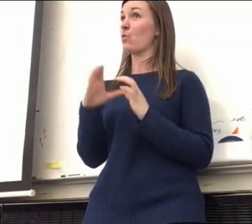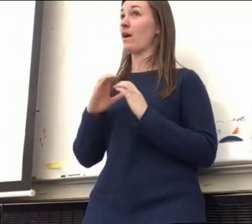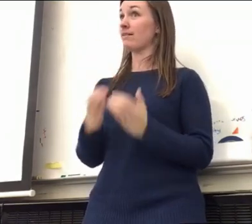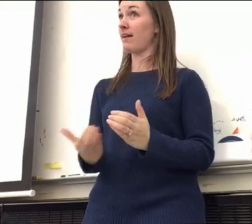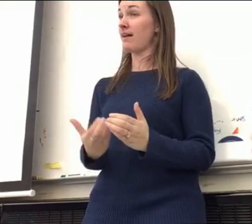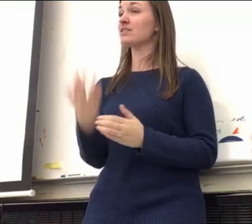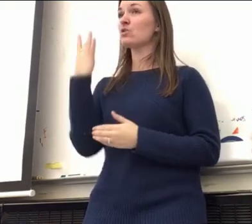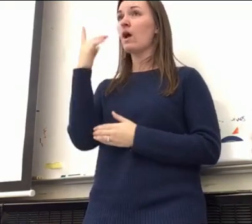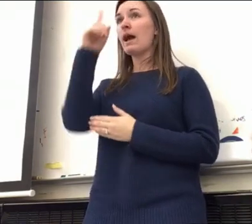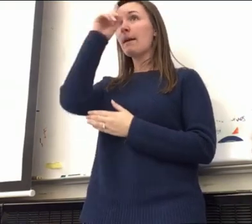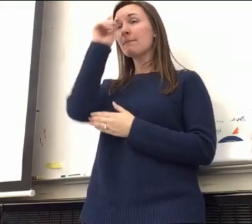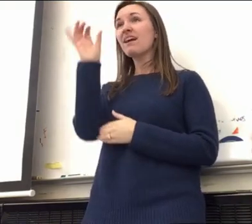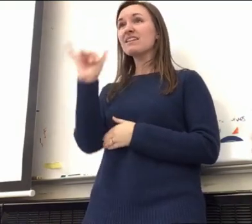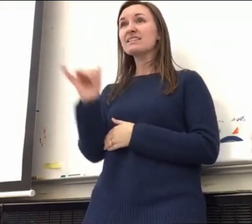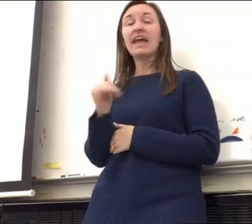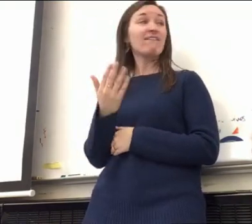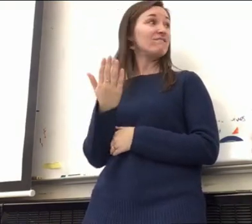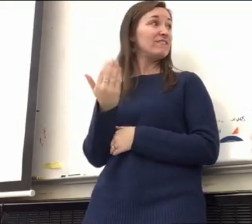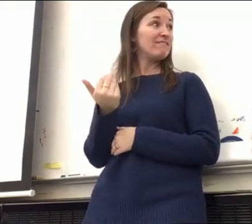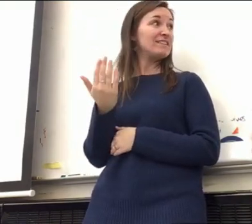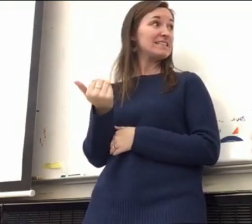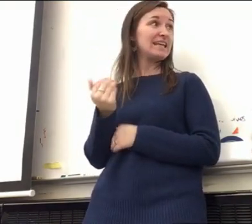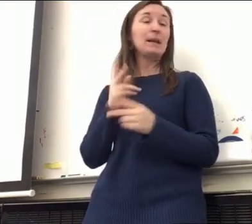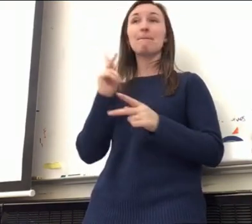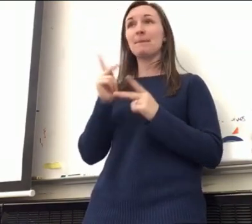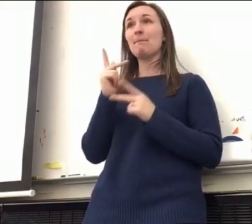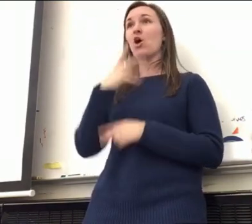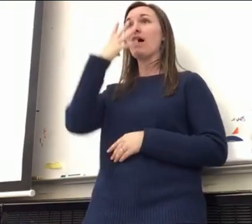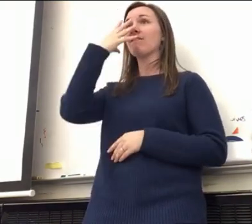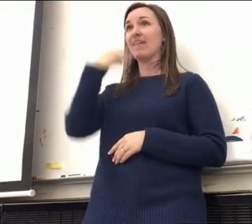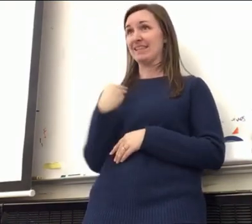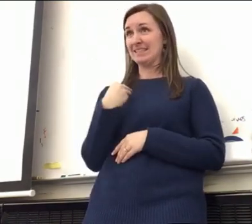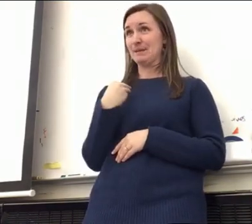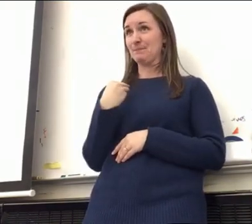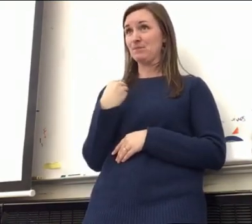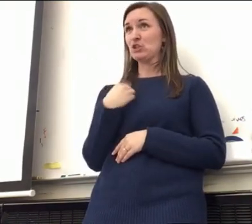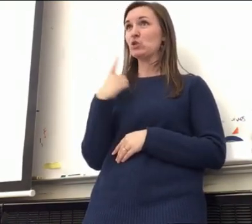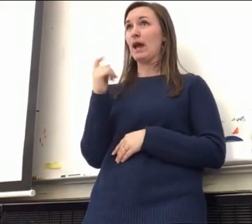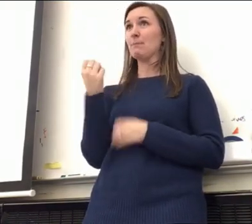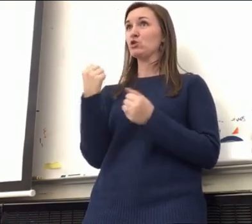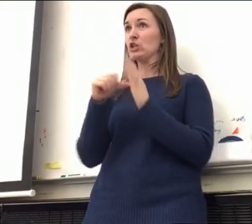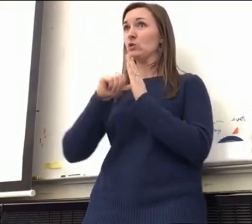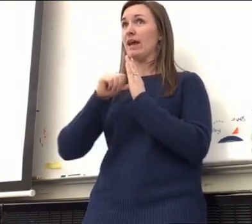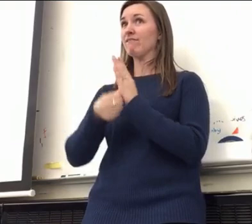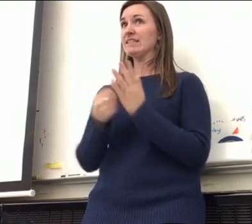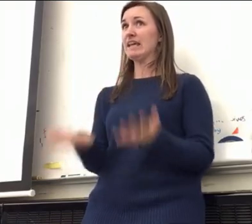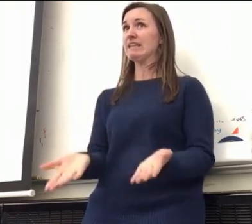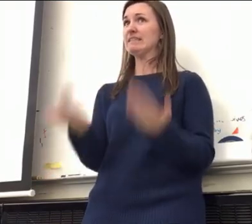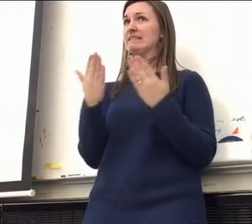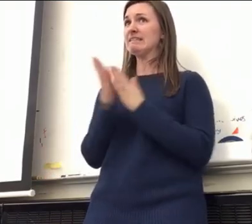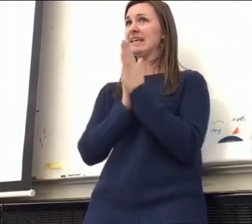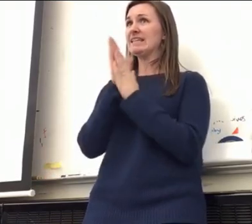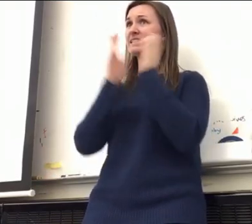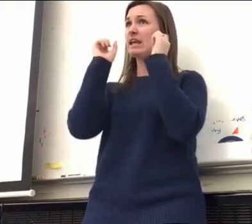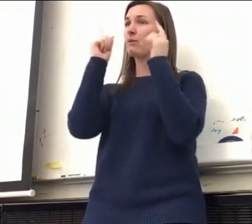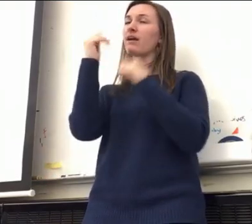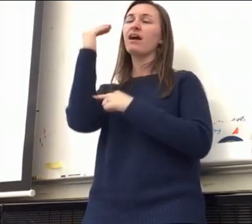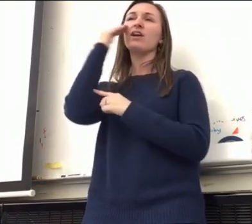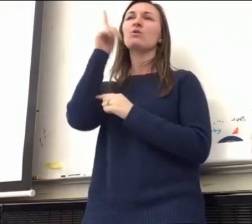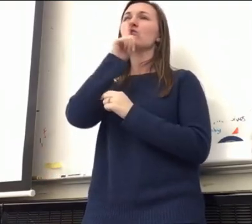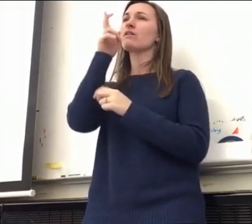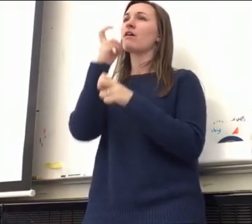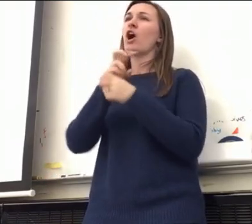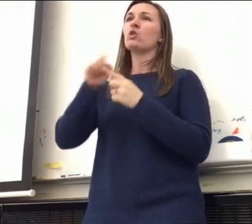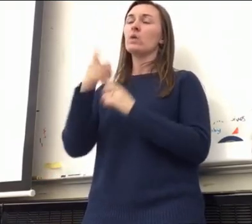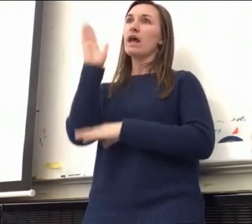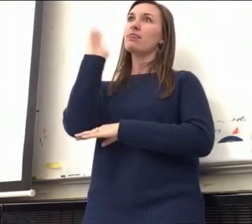because like 15 people fell asleep. So I just want to really emphasize the need to stay awake. And I know it's hard on days to lecture, but if